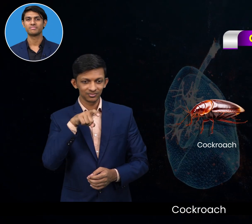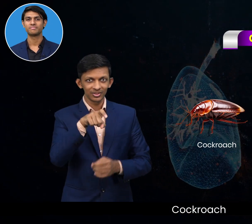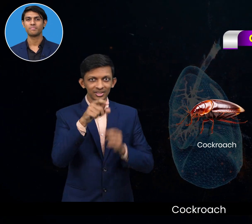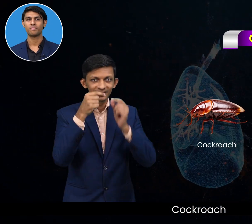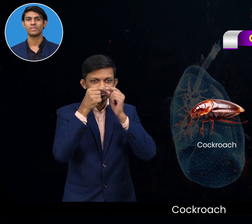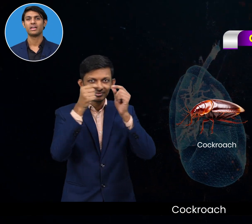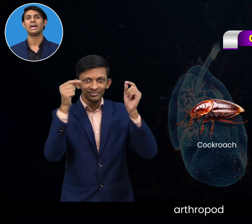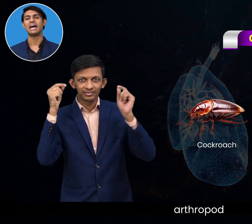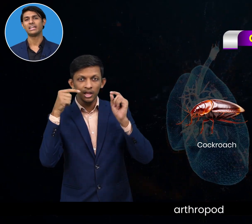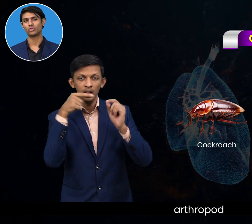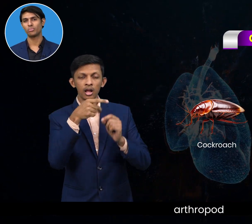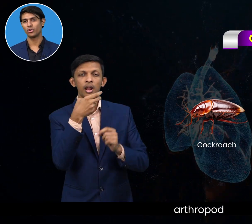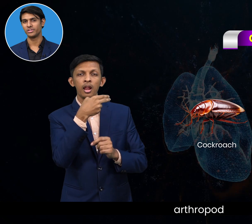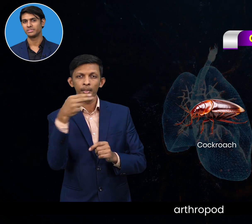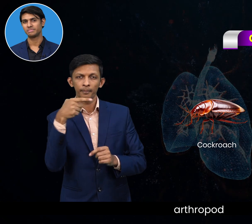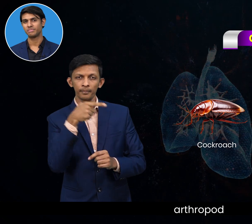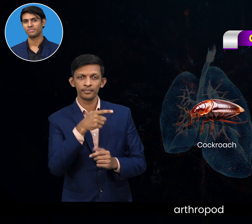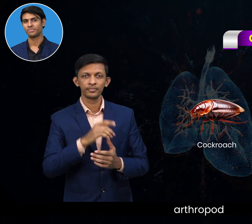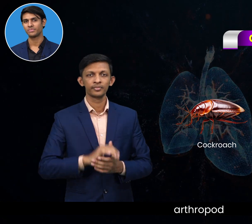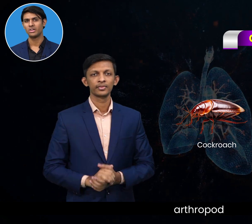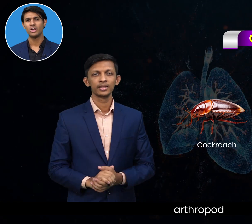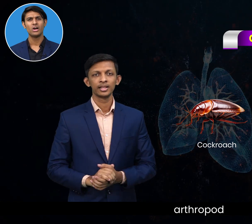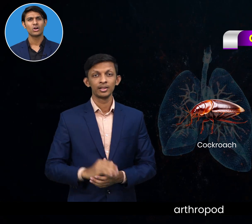Cockroach, arthropod.